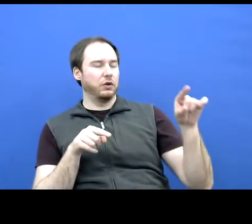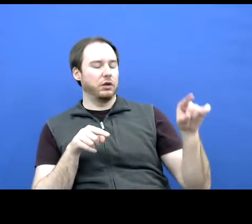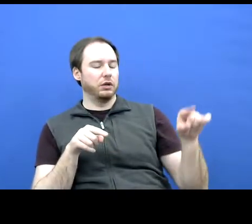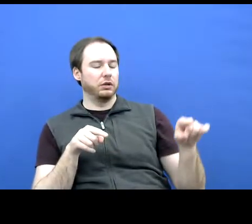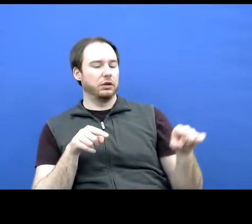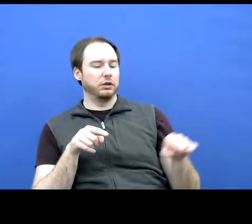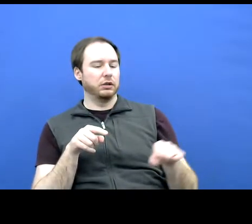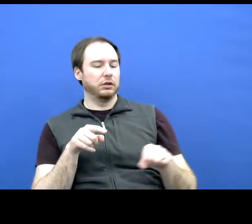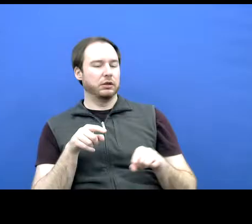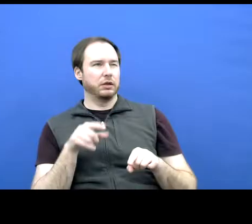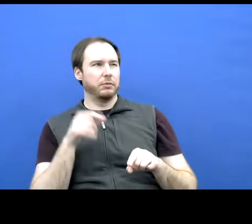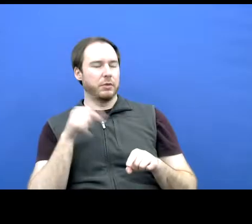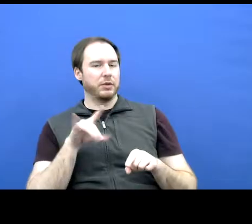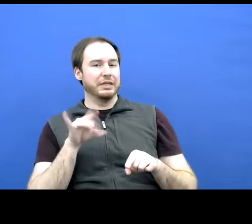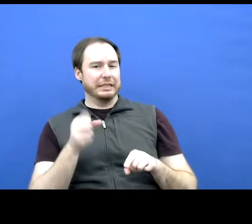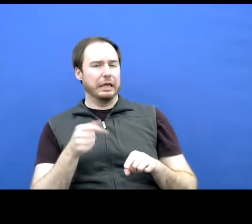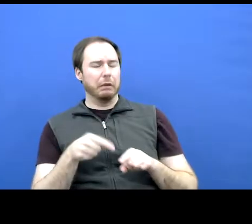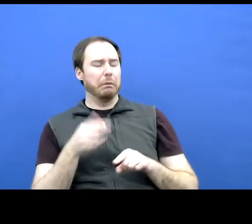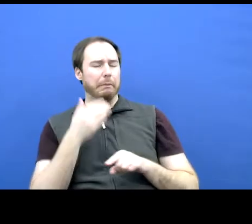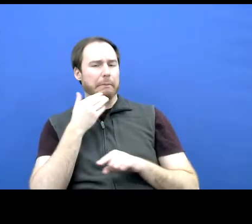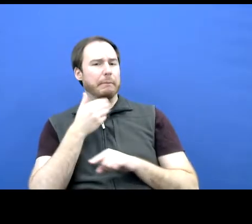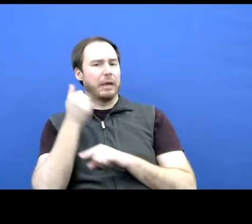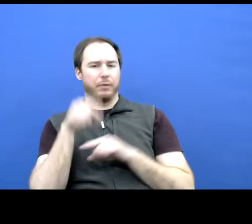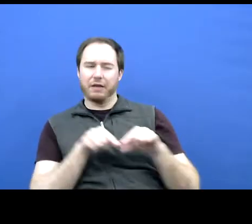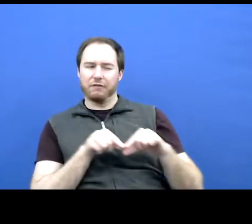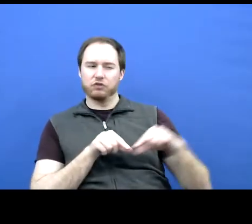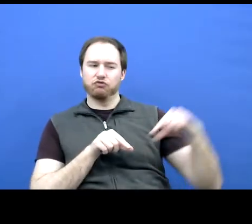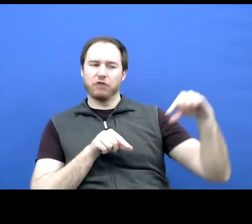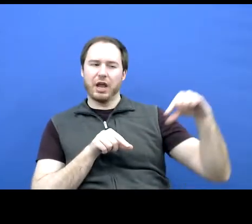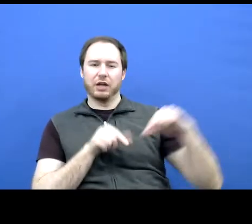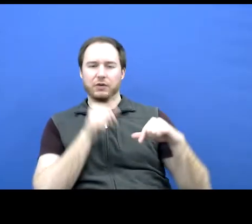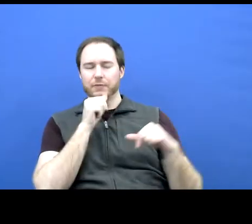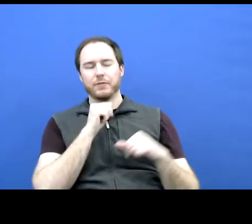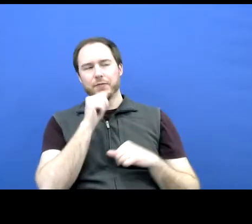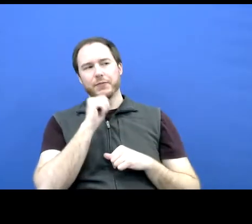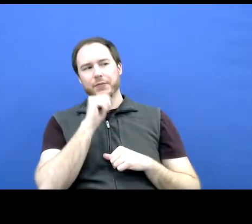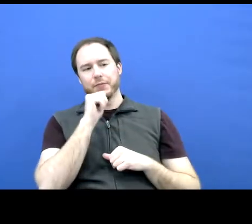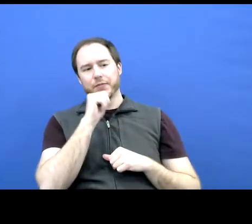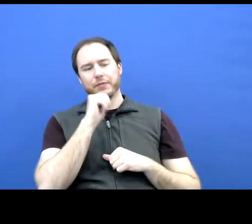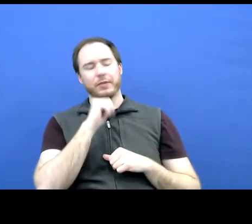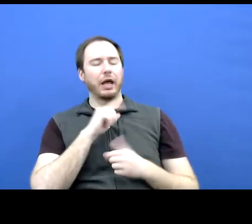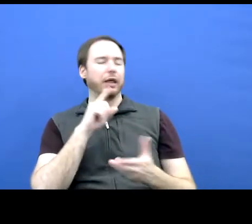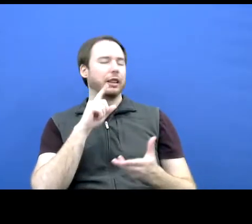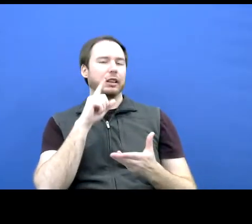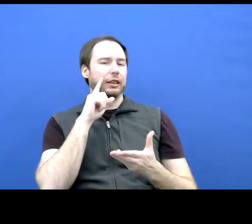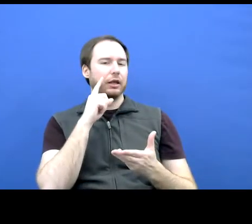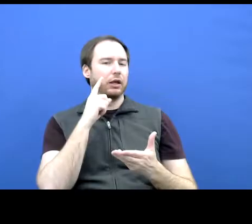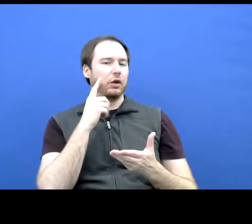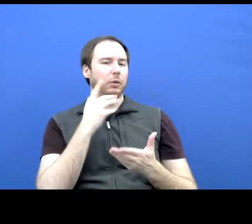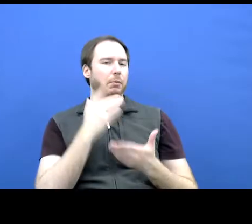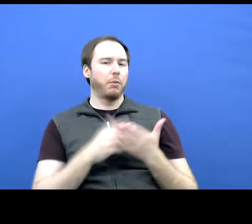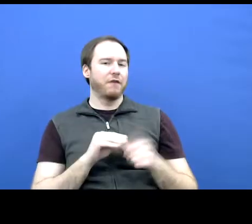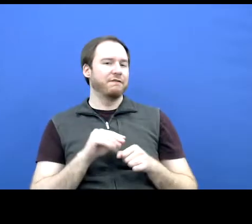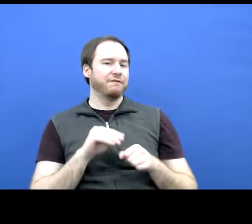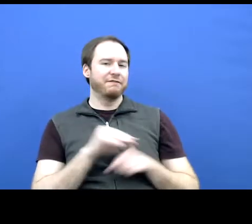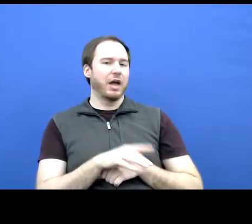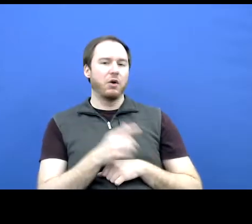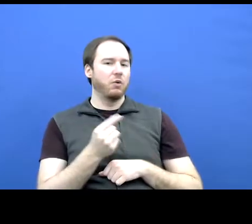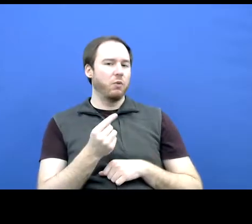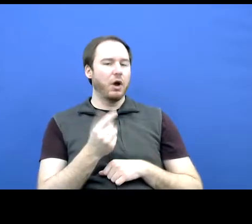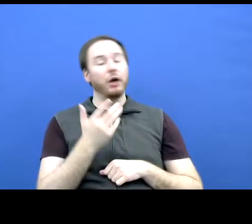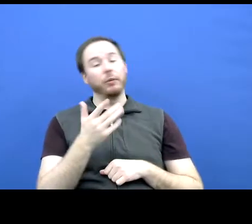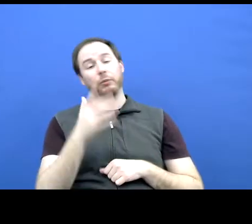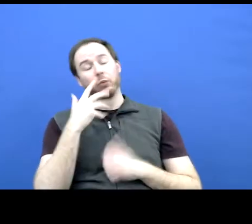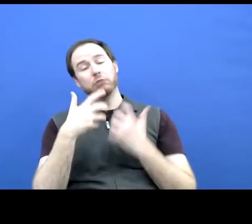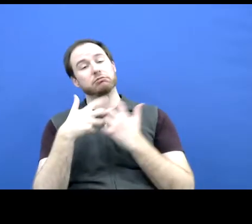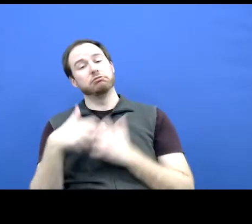parking lot, if I remember, it gets a bit better, but there's a stretch, and I'm sure part of what plays to it, and this will also be with regards to your timing